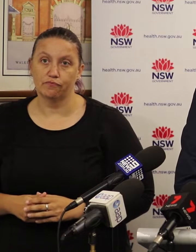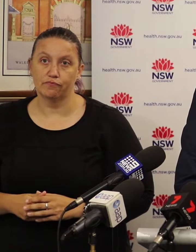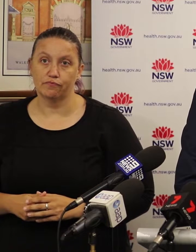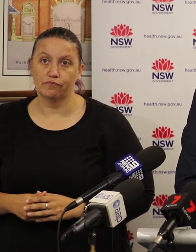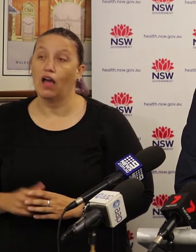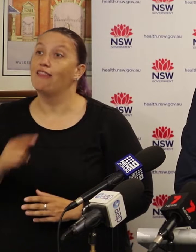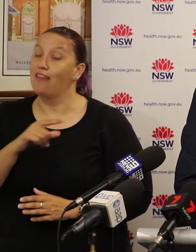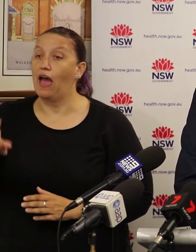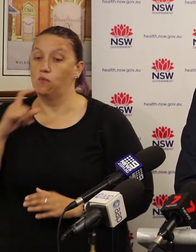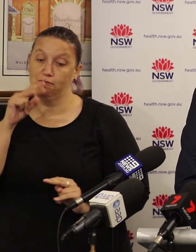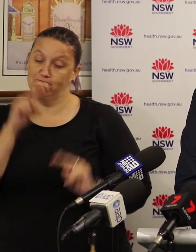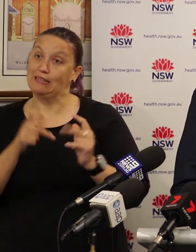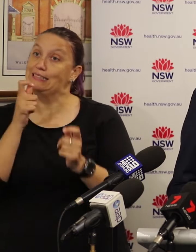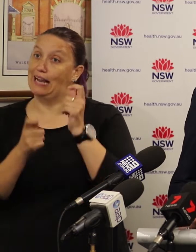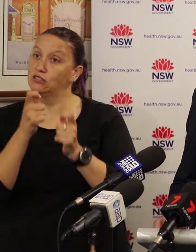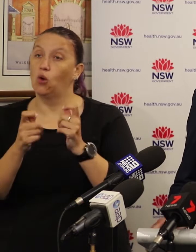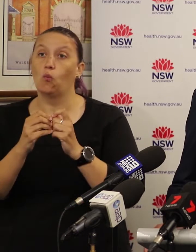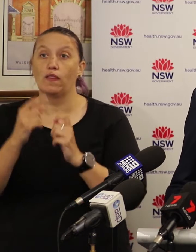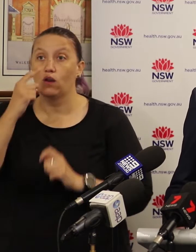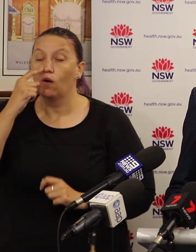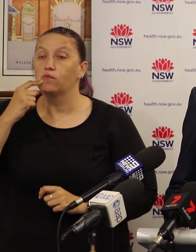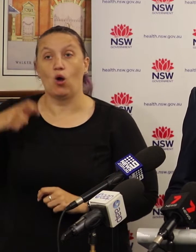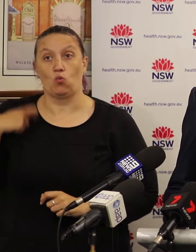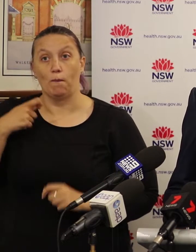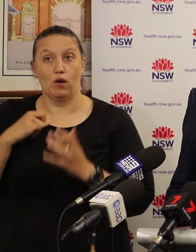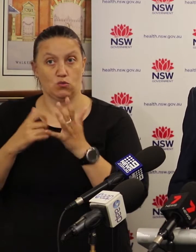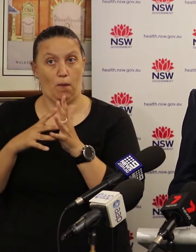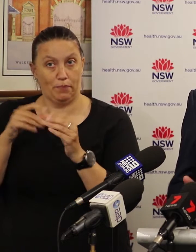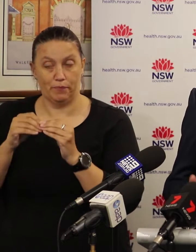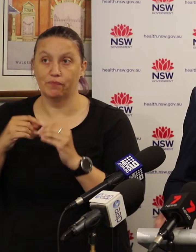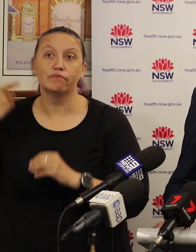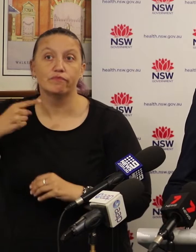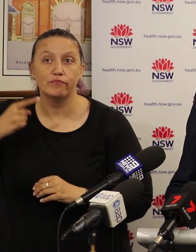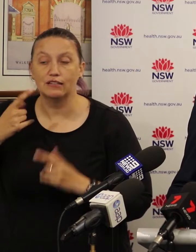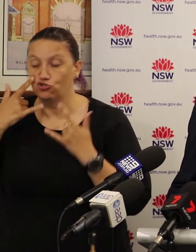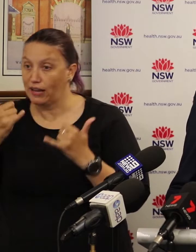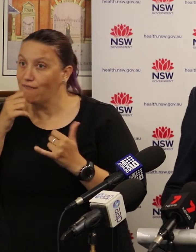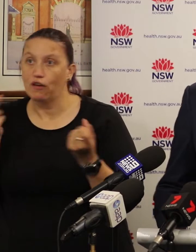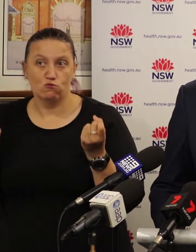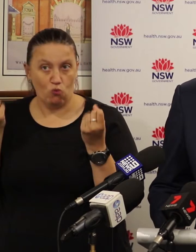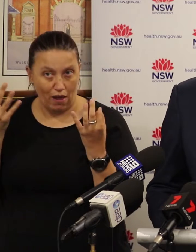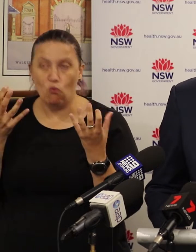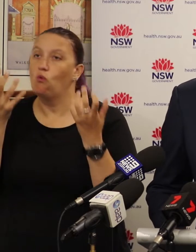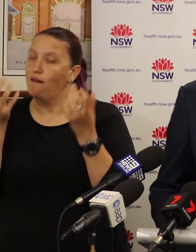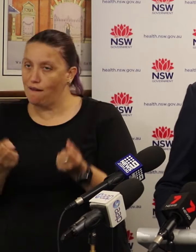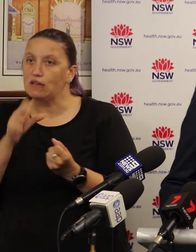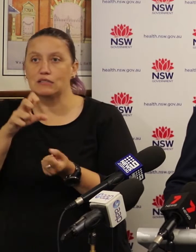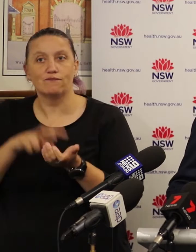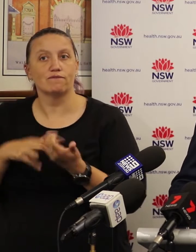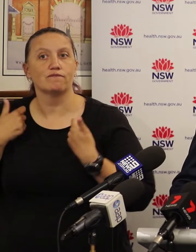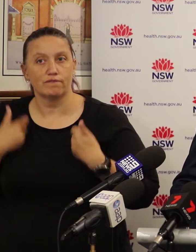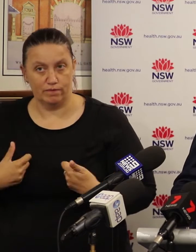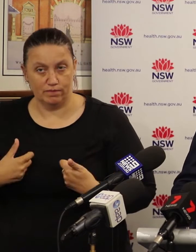being considered in terms of the pathology to make sure that they either do or don't, hopefully don't have, the